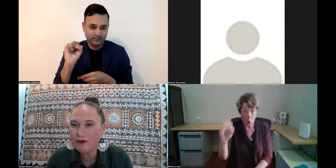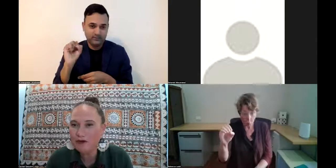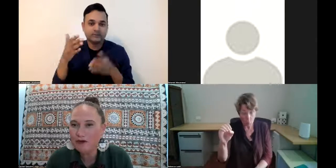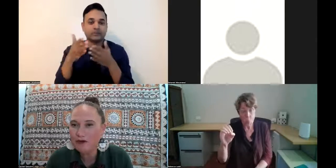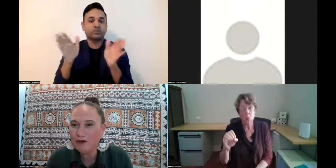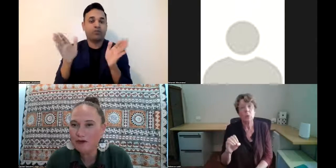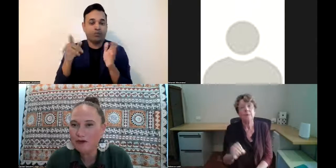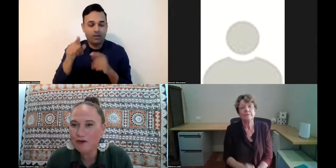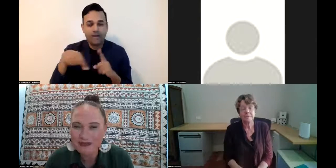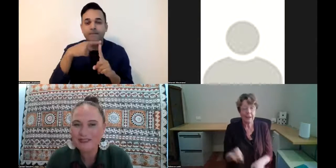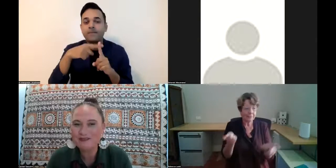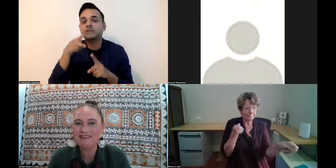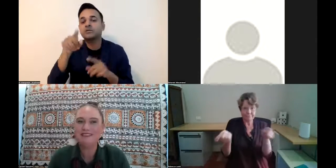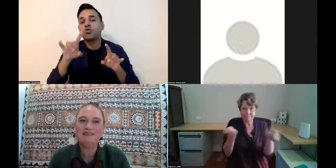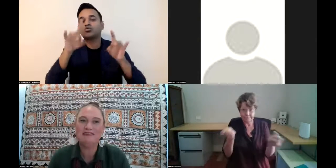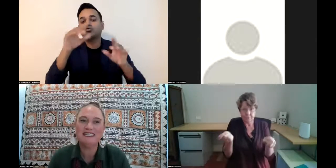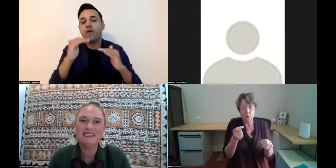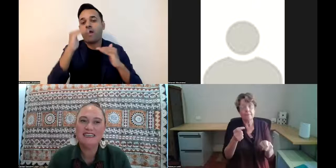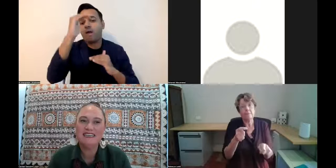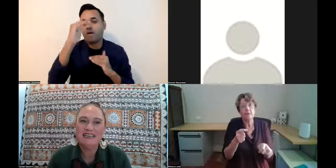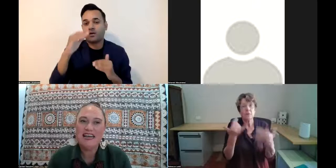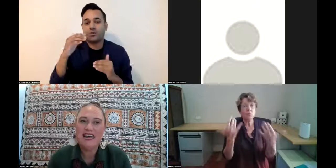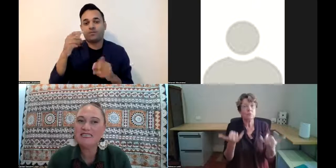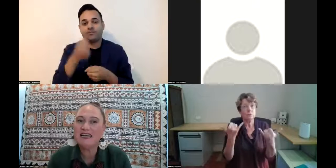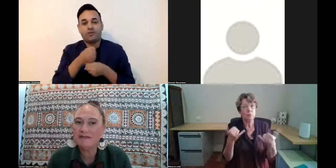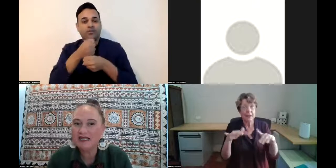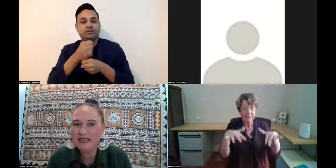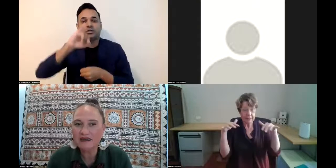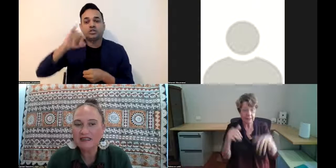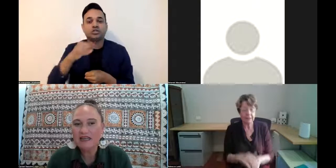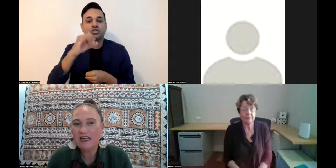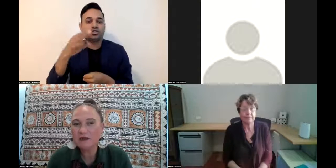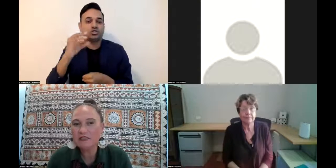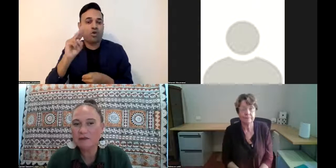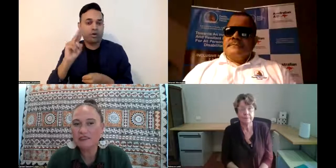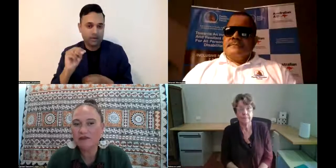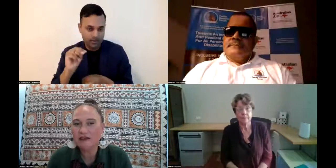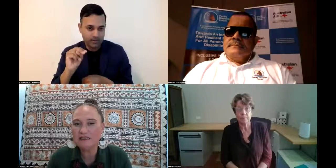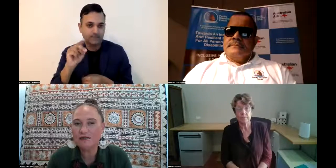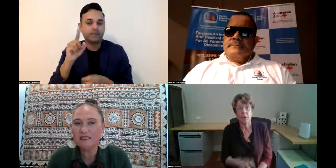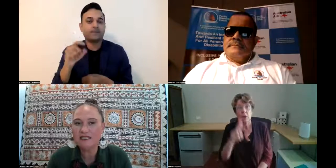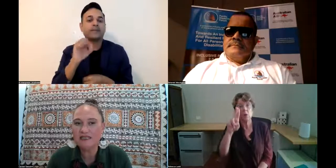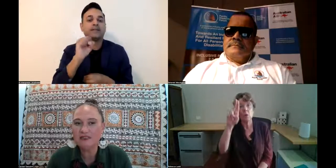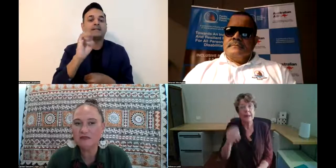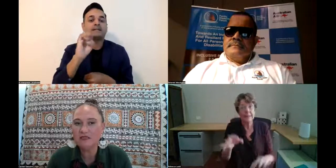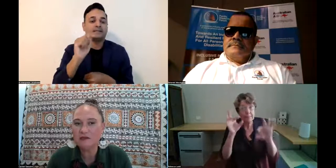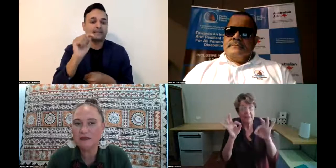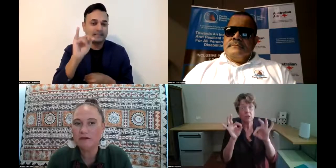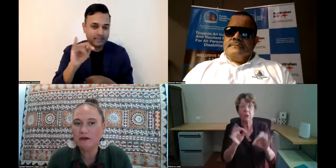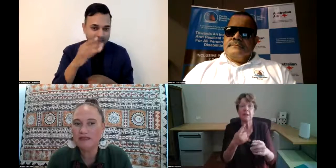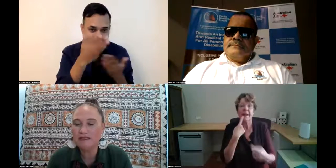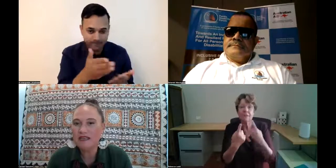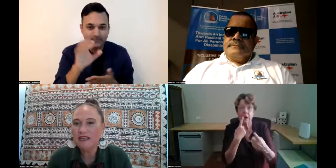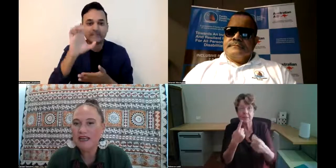and moderator of today's summit. Good to see you again. Sara Minkara, a US Special Advisor for International